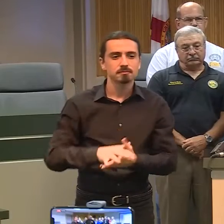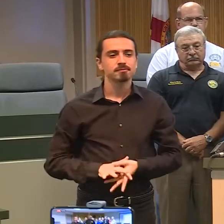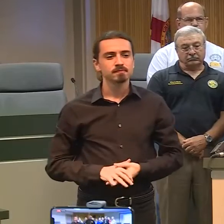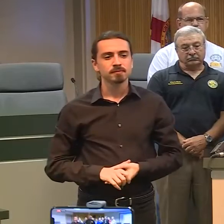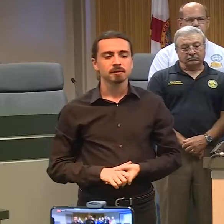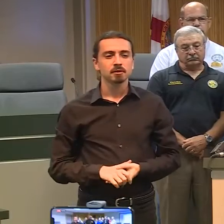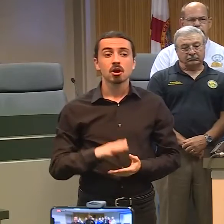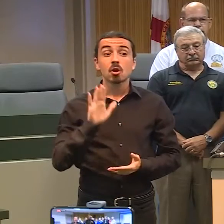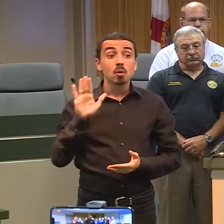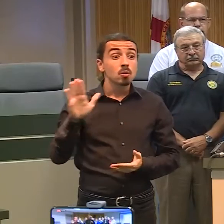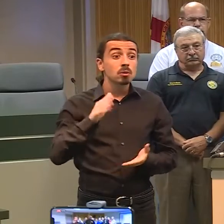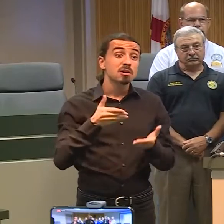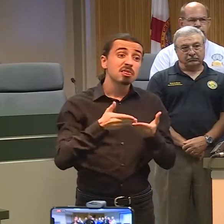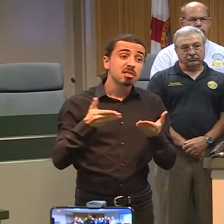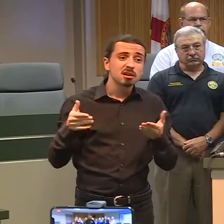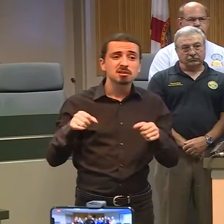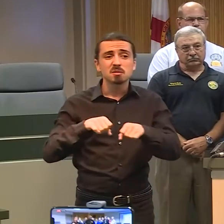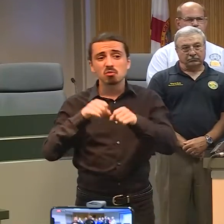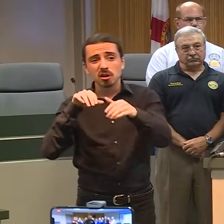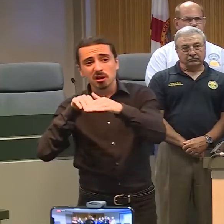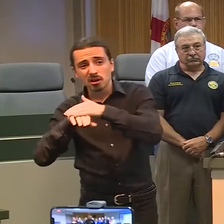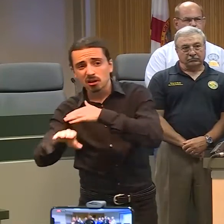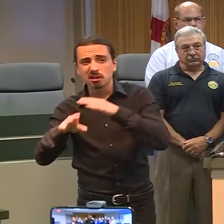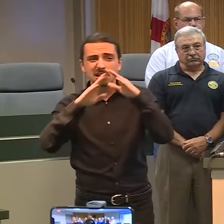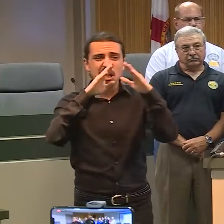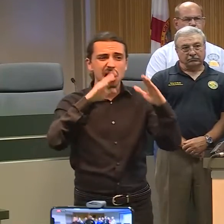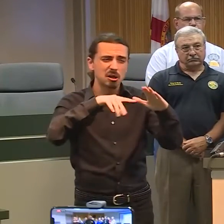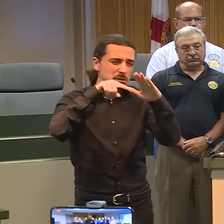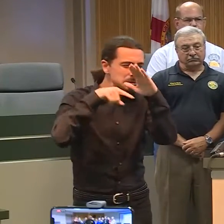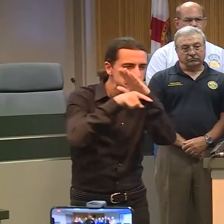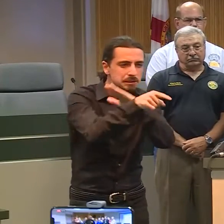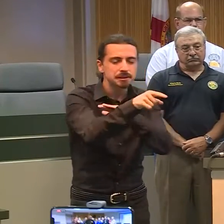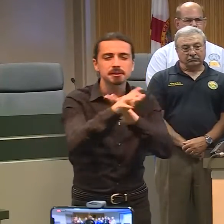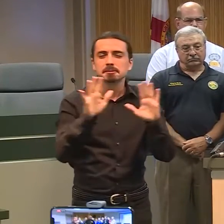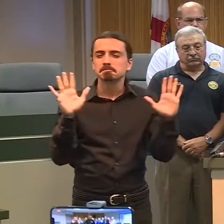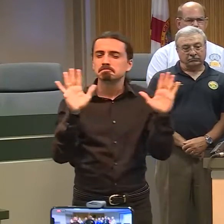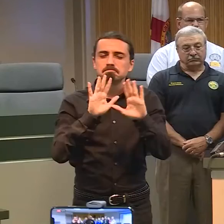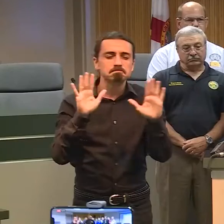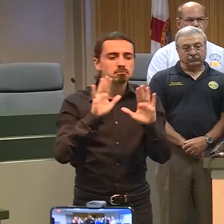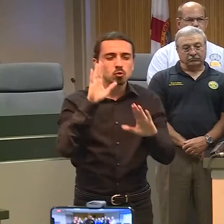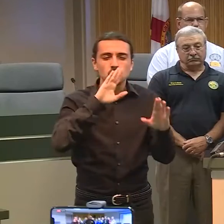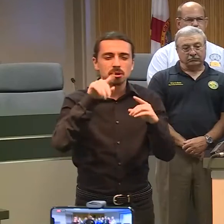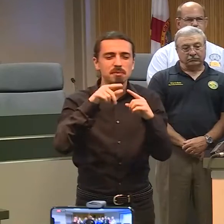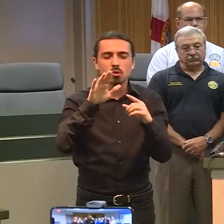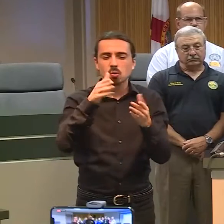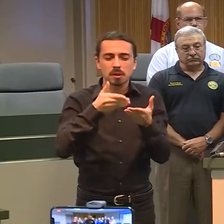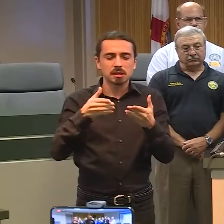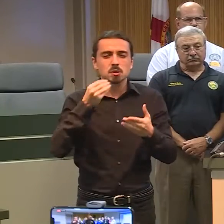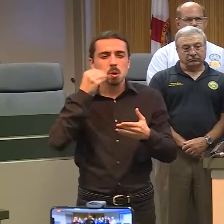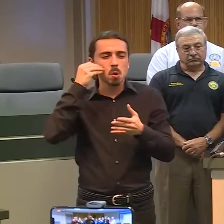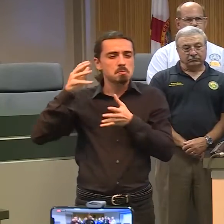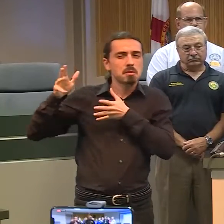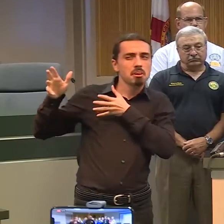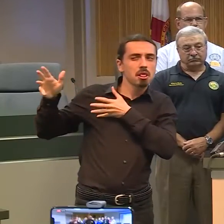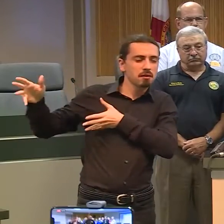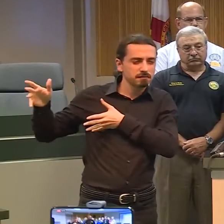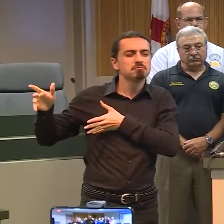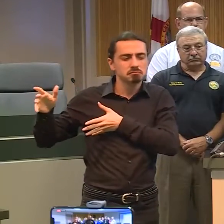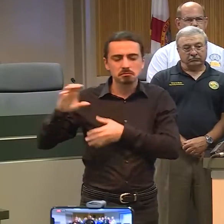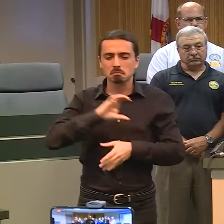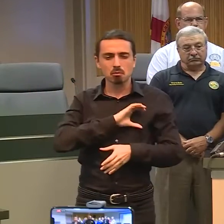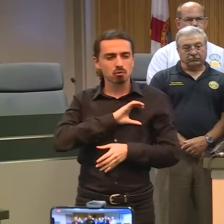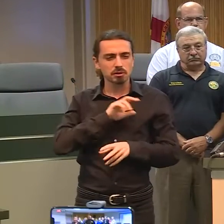Sheriff's Office is committed to keeping your property safe in your absence. My suggestion is to err on the side of being